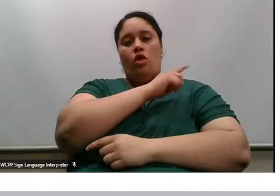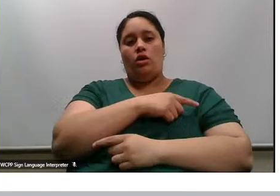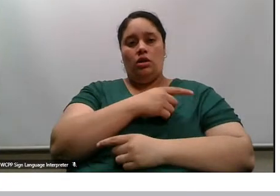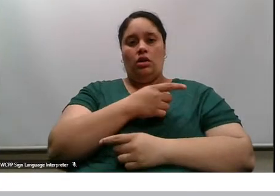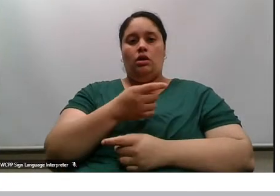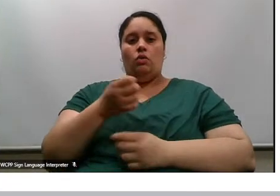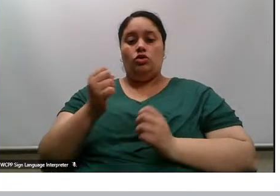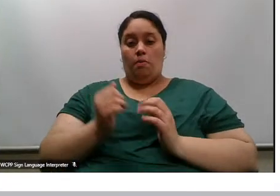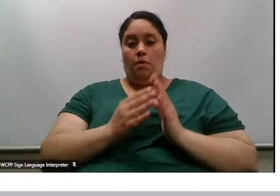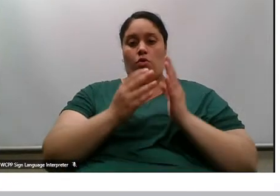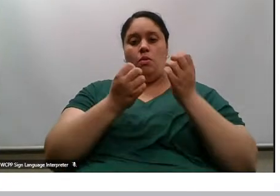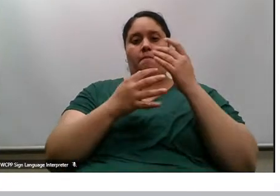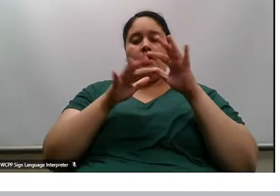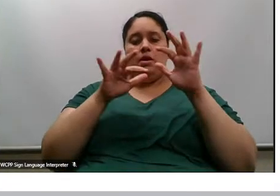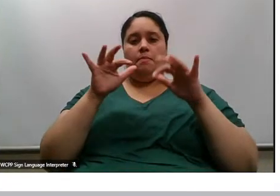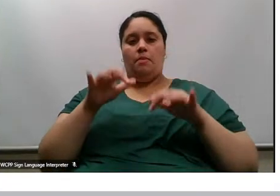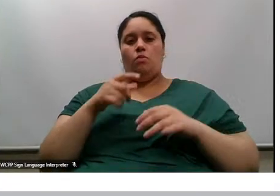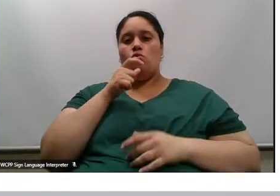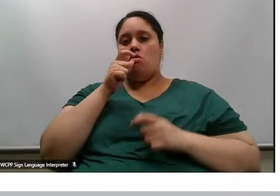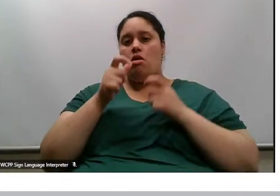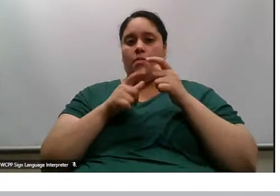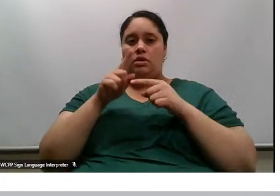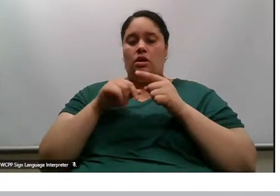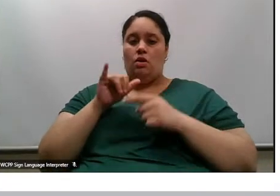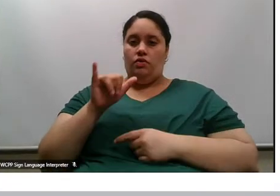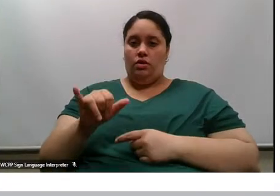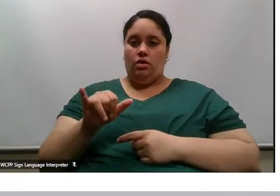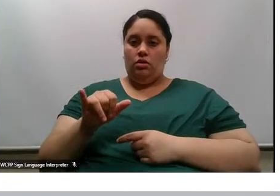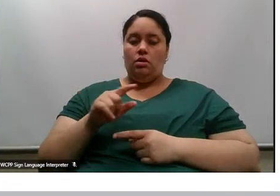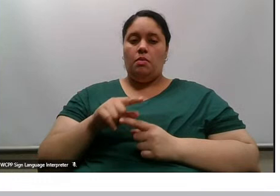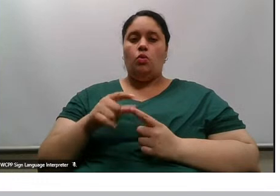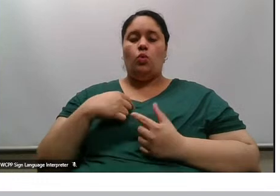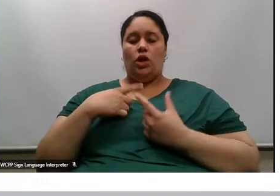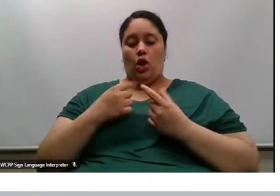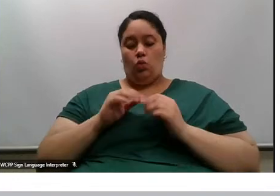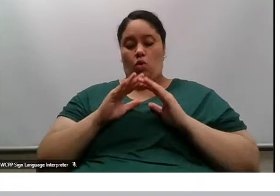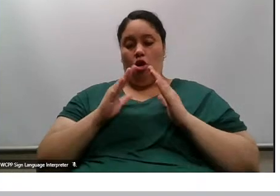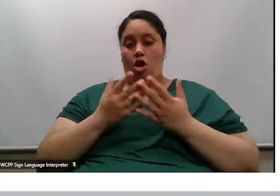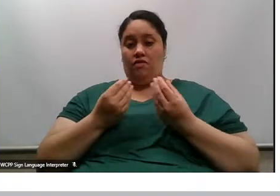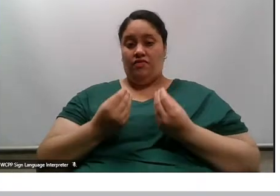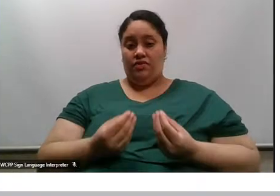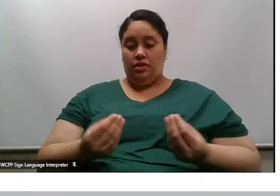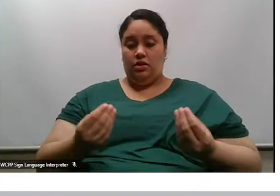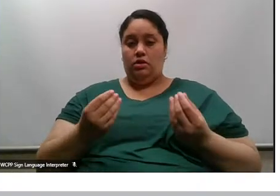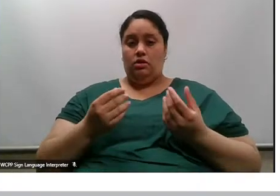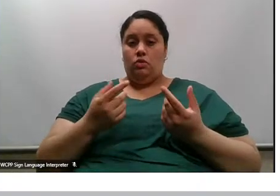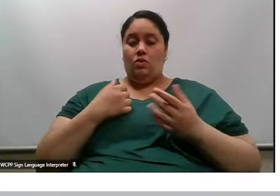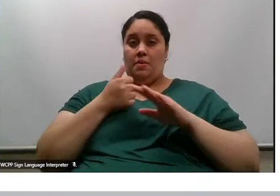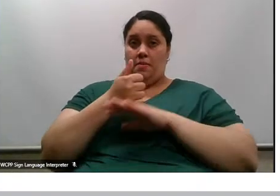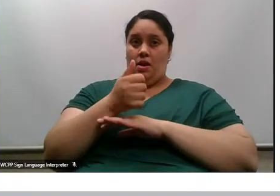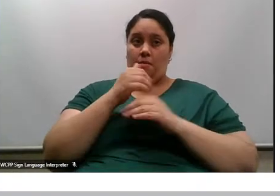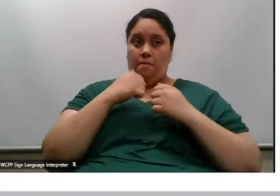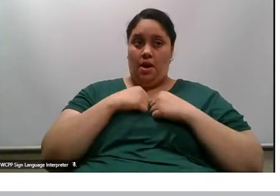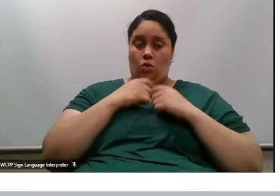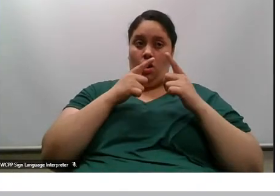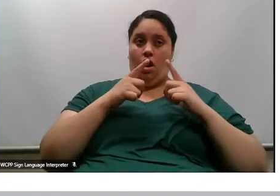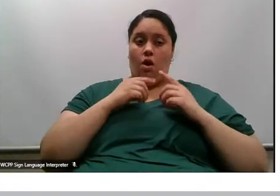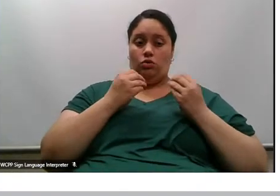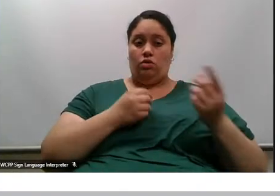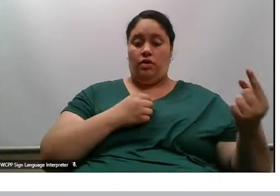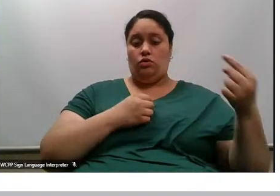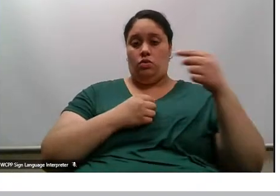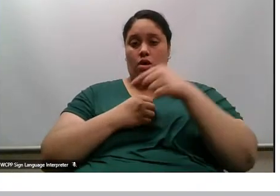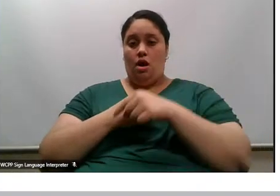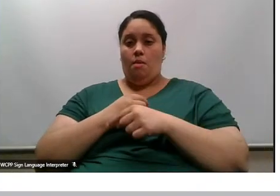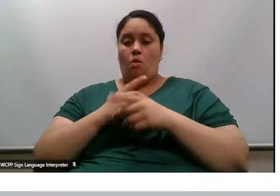comment around the chairperson. Now we can do a lot of things. Blame the parents that allow their kids to go there. We can blame this and that.